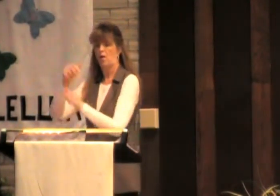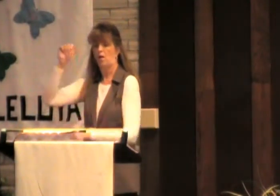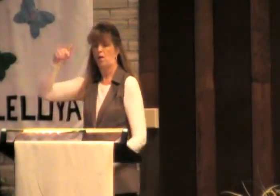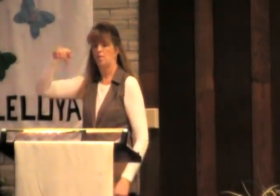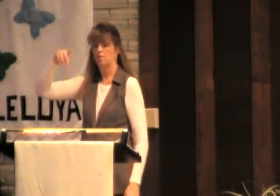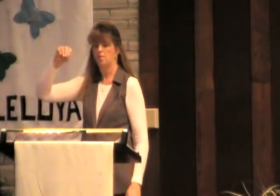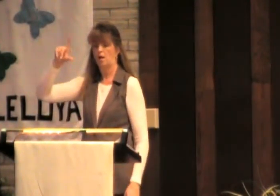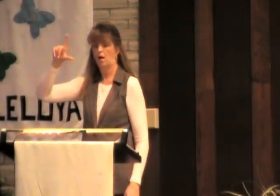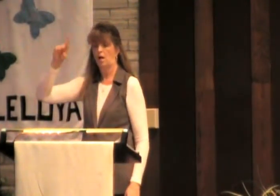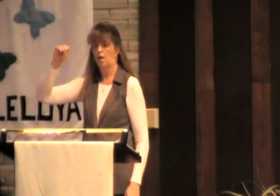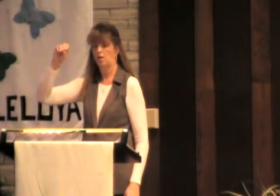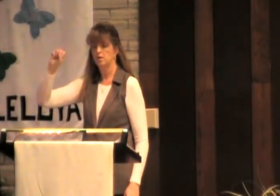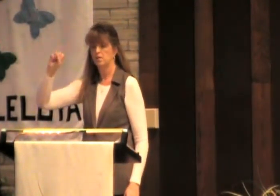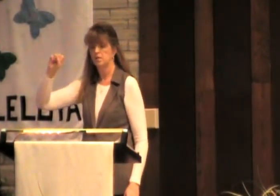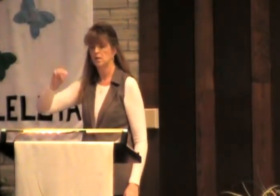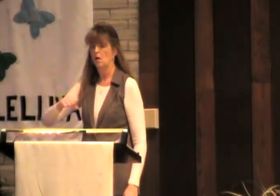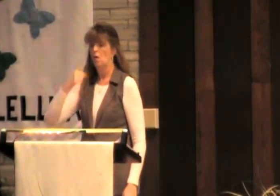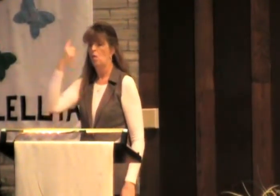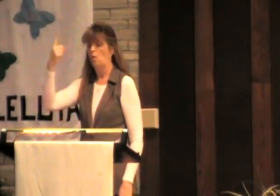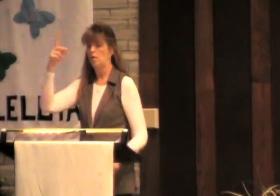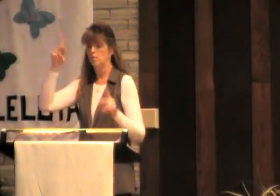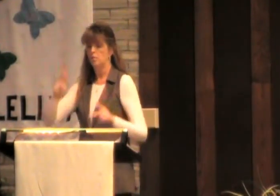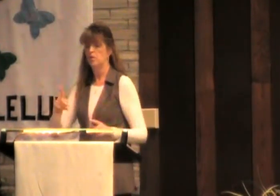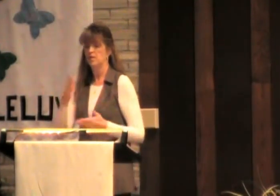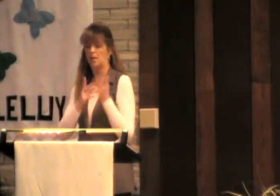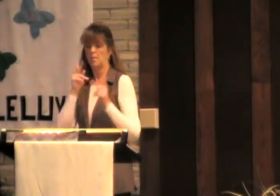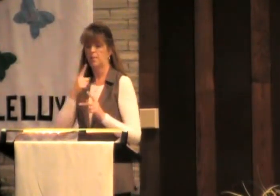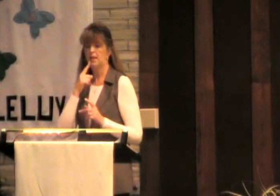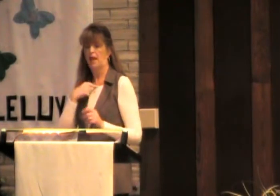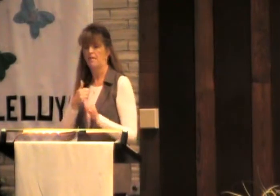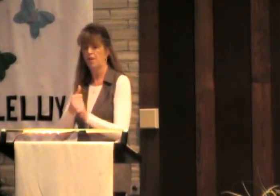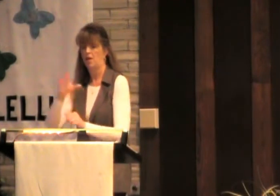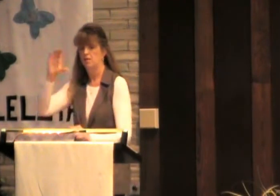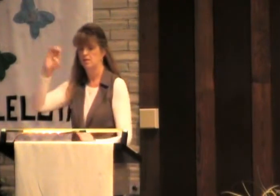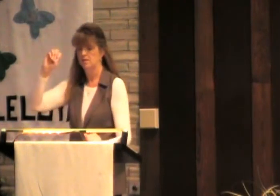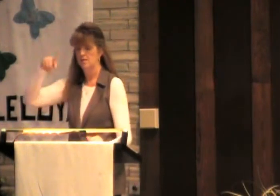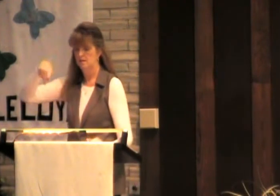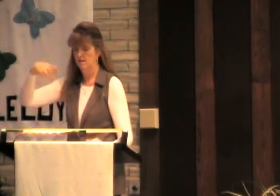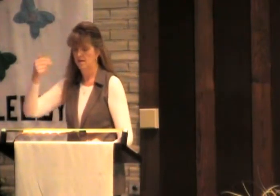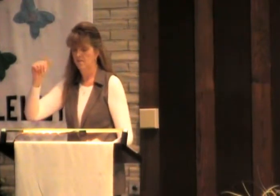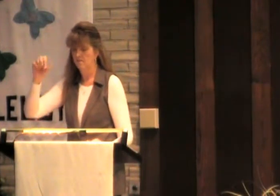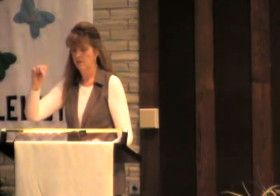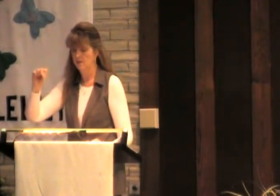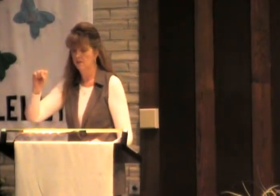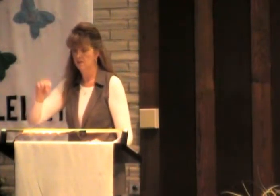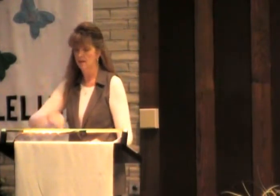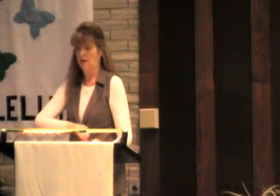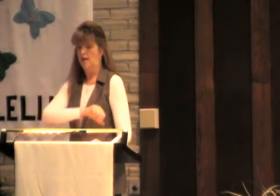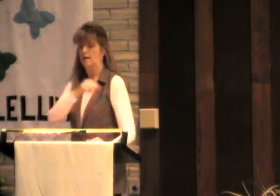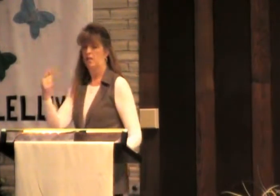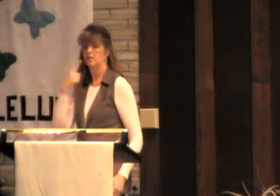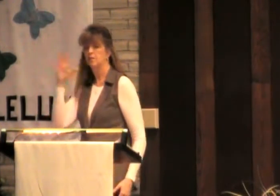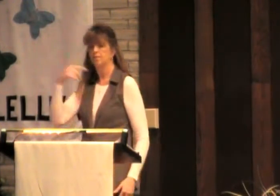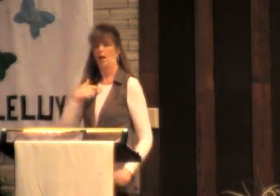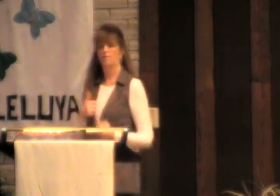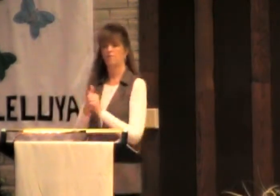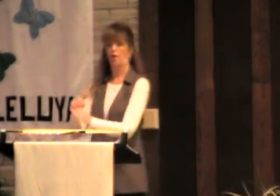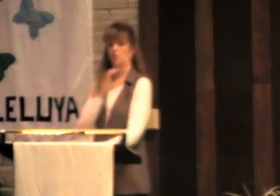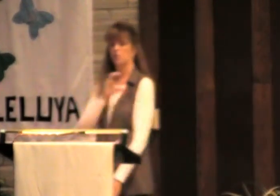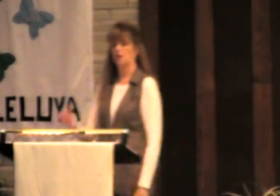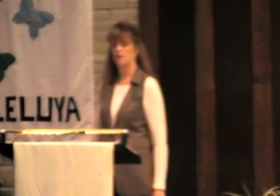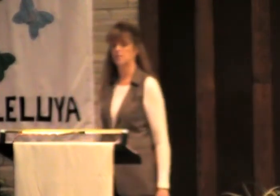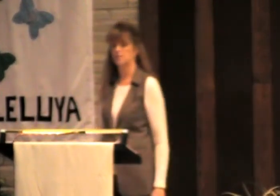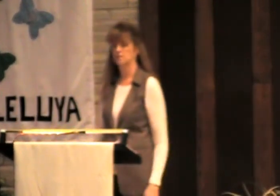"What I mean is this. One of you says, 'I follow Paul.' Another, 'I follow Apollos.' Another, 'I follow